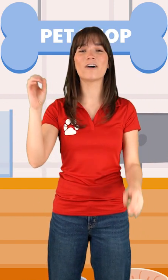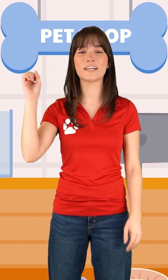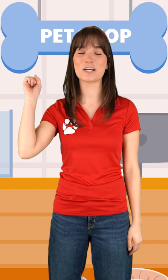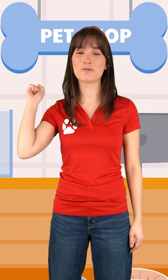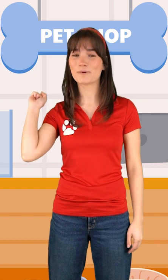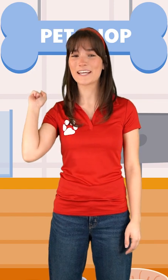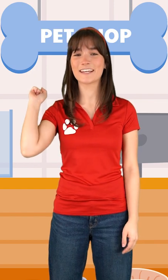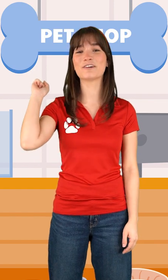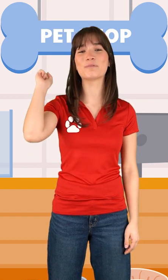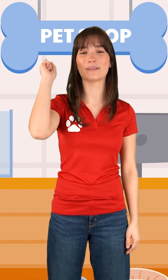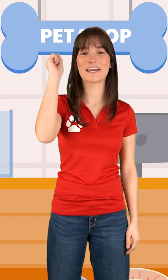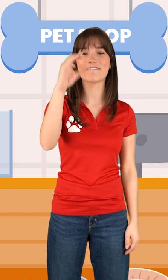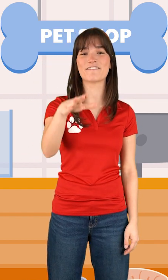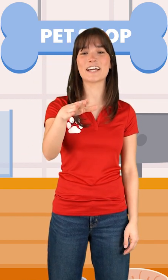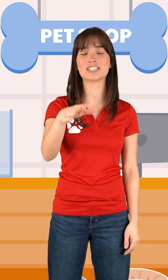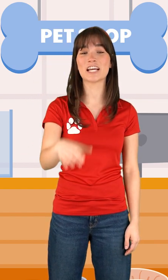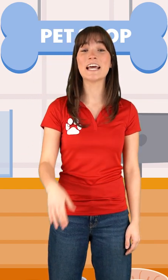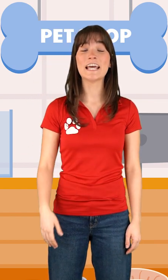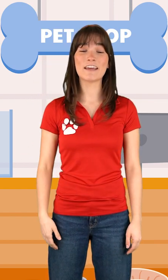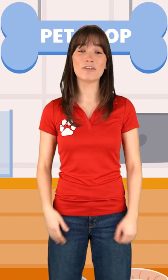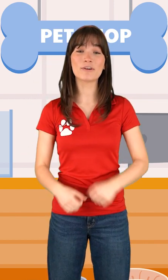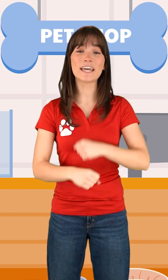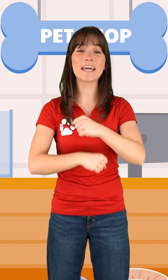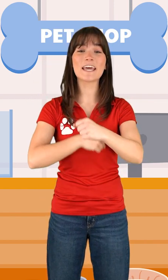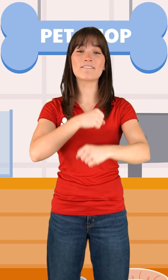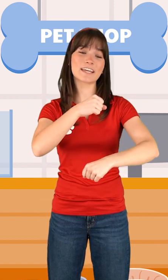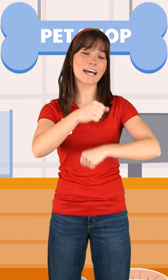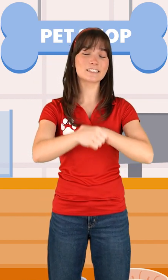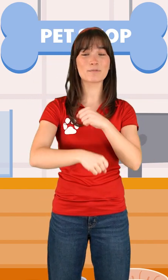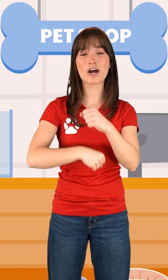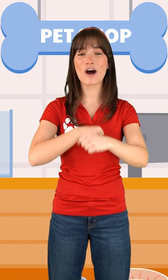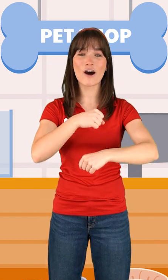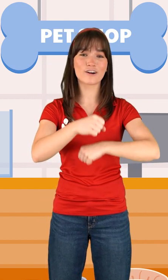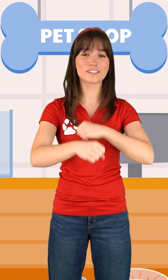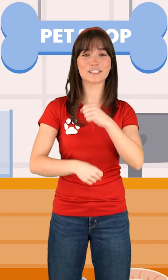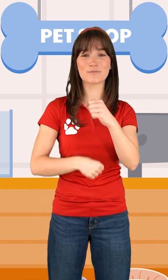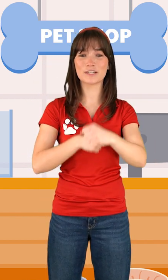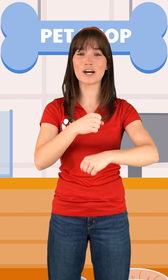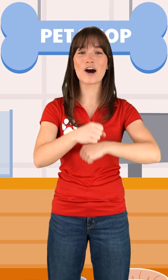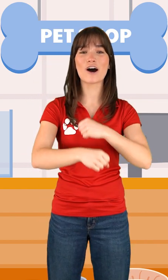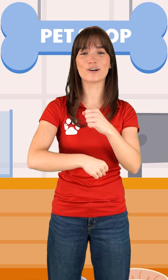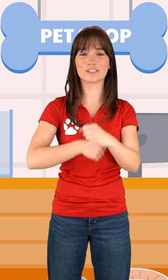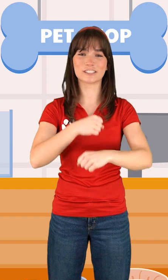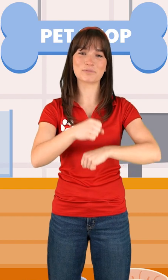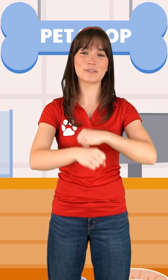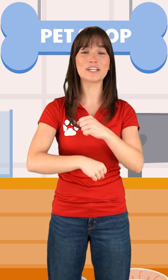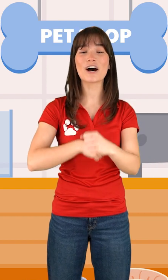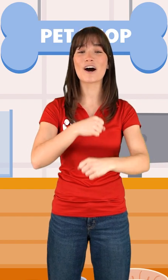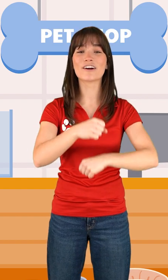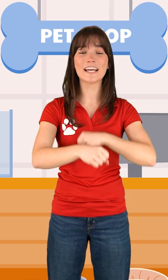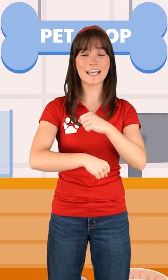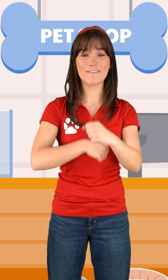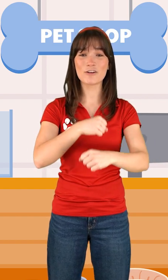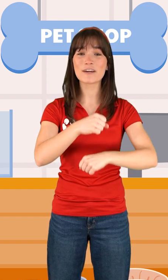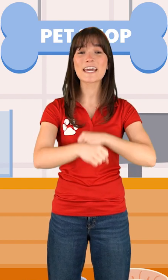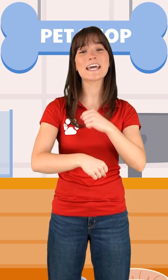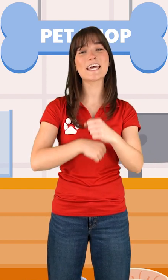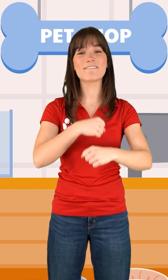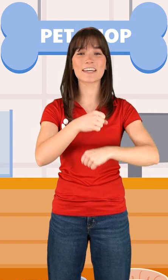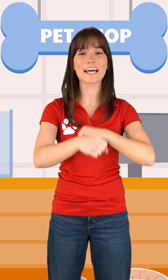he will play fetch. If you give a cat some yarn, some yarn, some yarn. If you give a cat